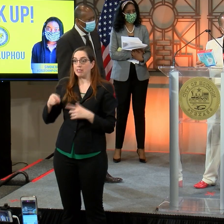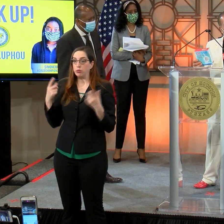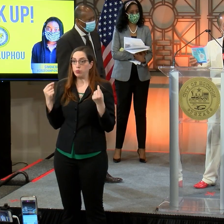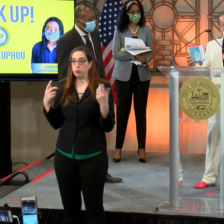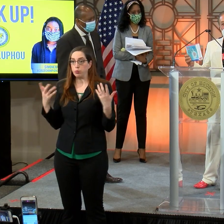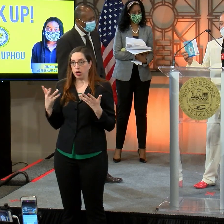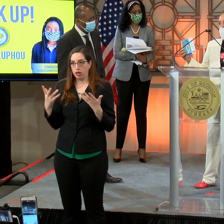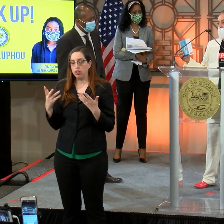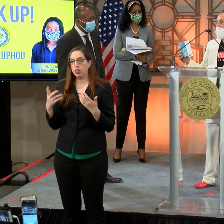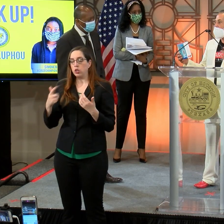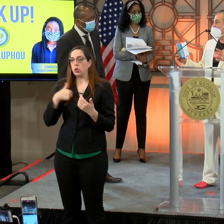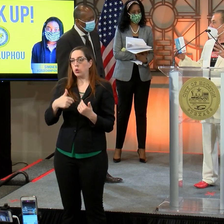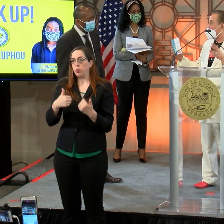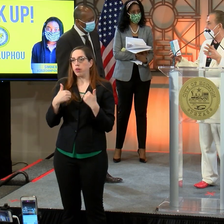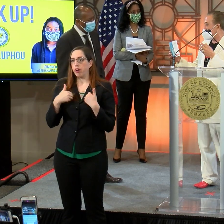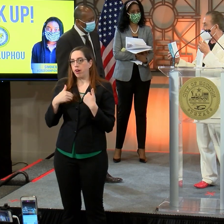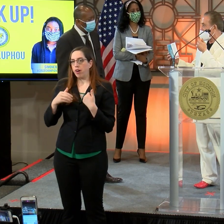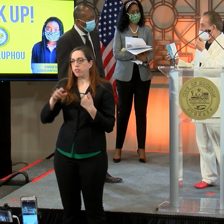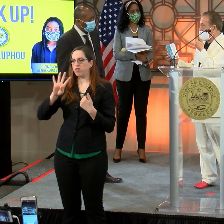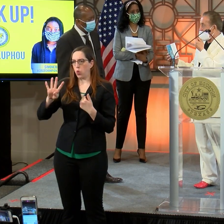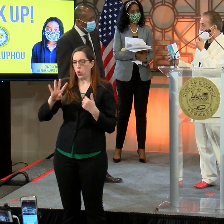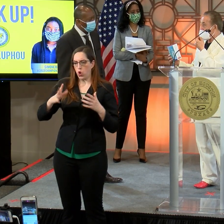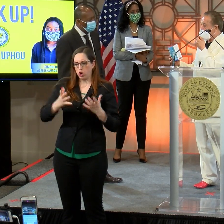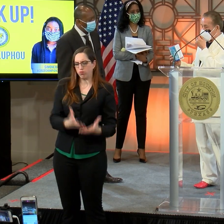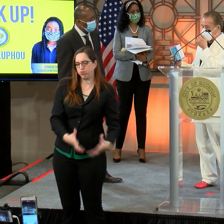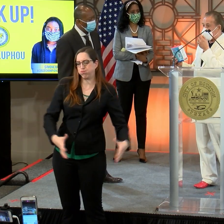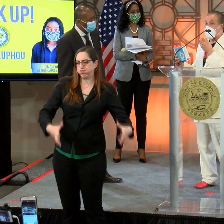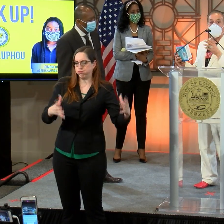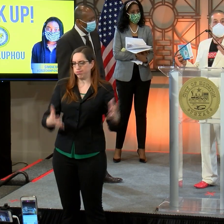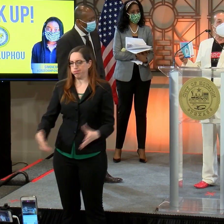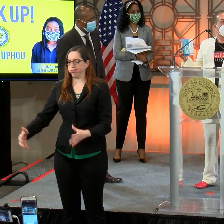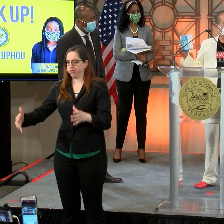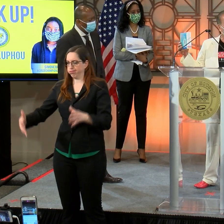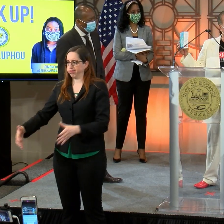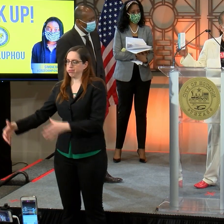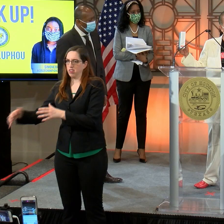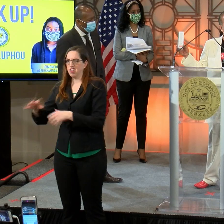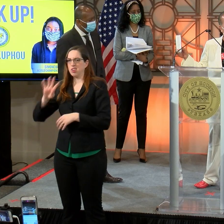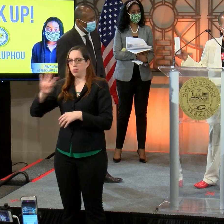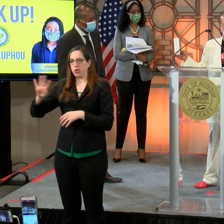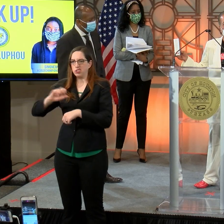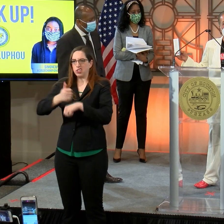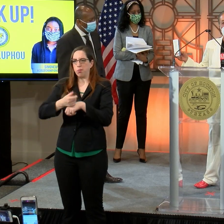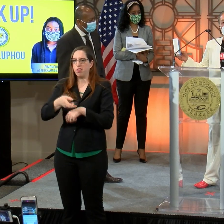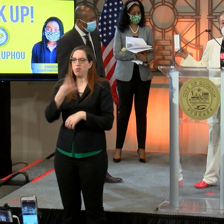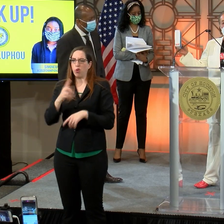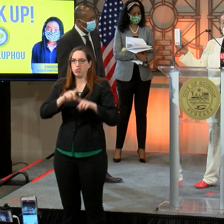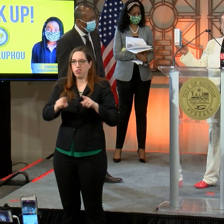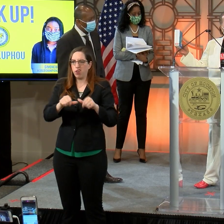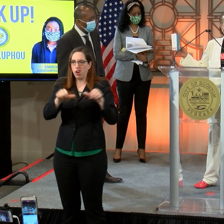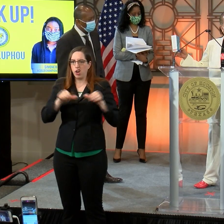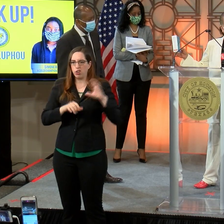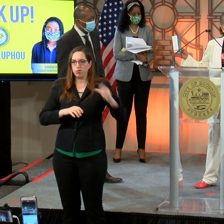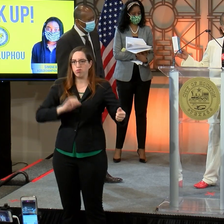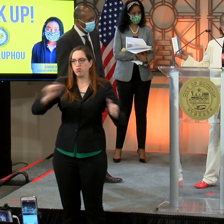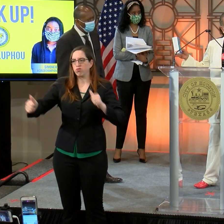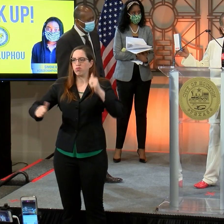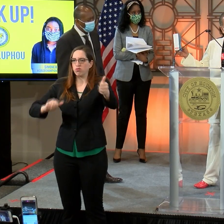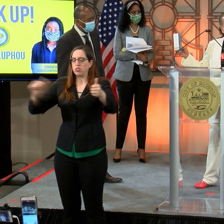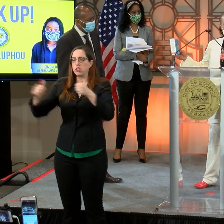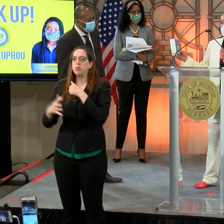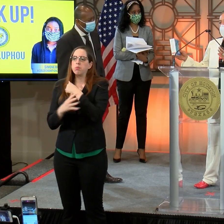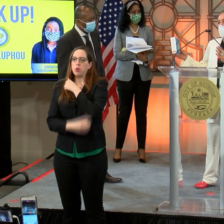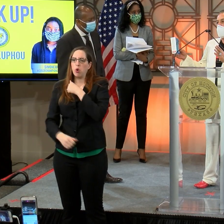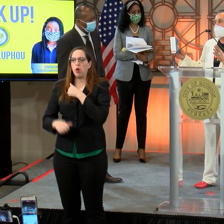do, we have 4 drums that will be set in 4 different stations in the poor area